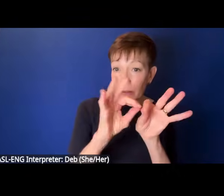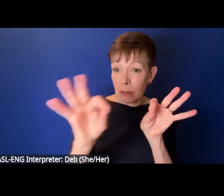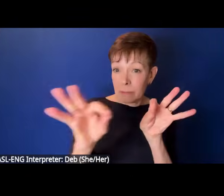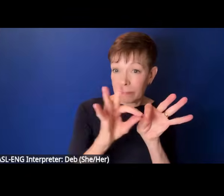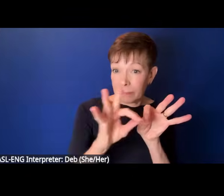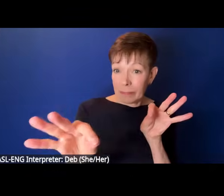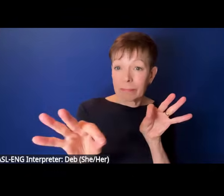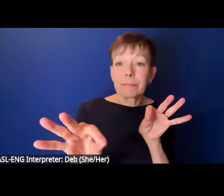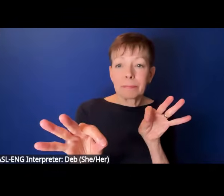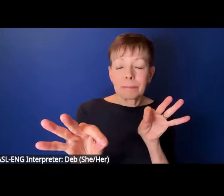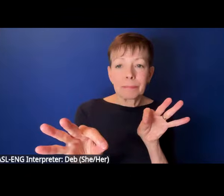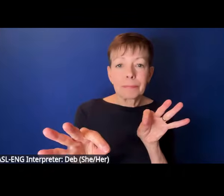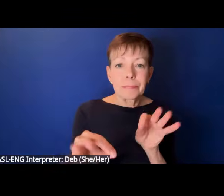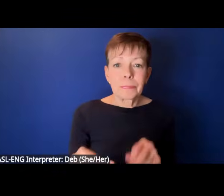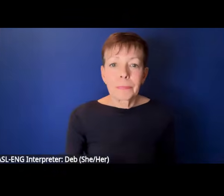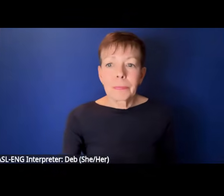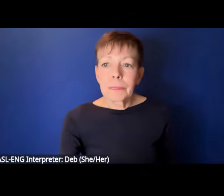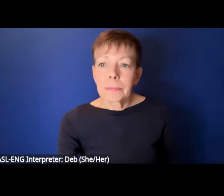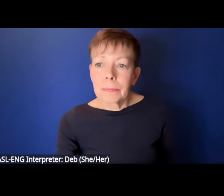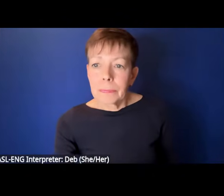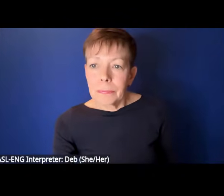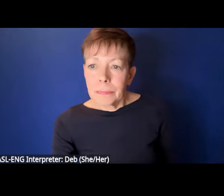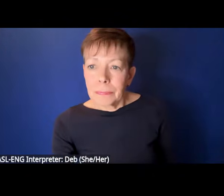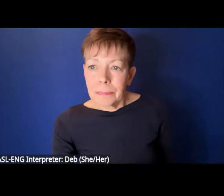So just coming to you now.